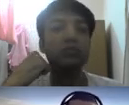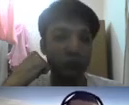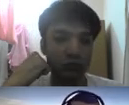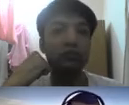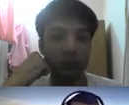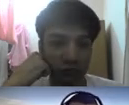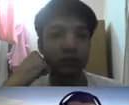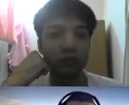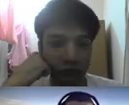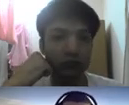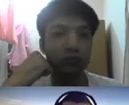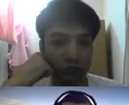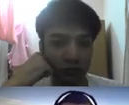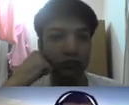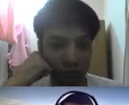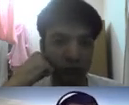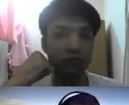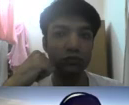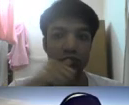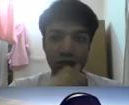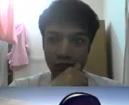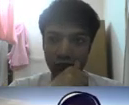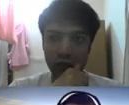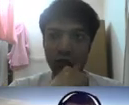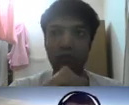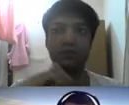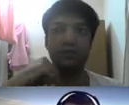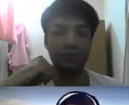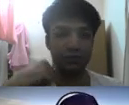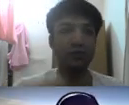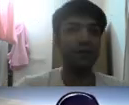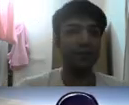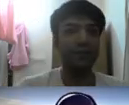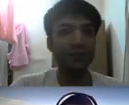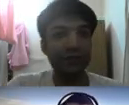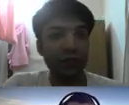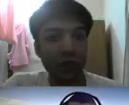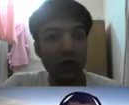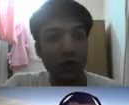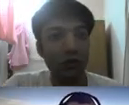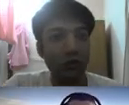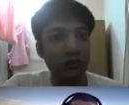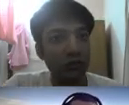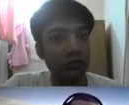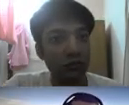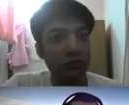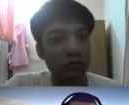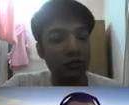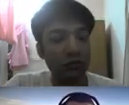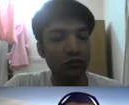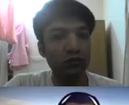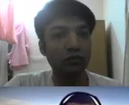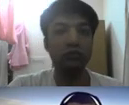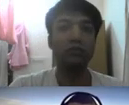being used or spoken language is being used just by the video signal. And they have like an offline method